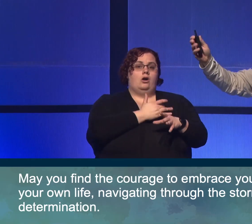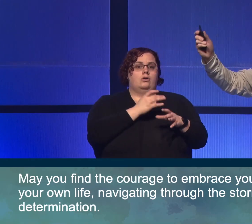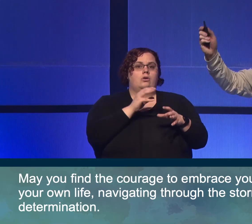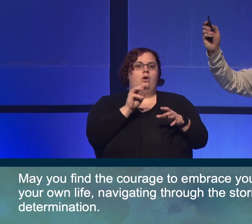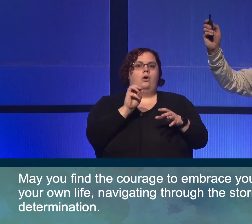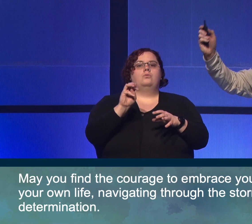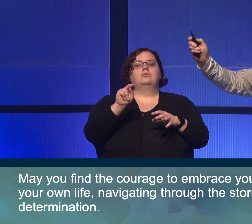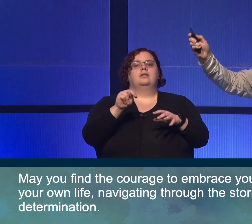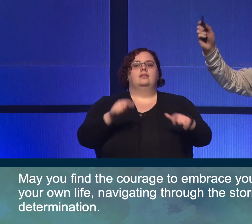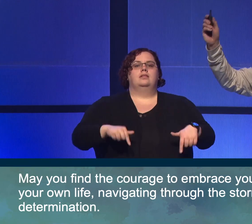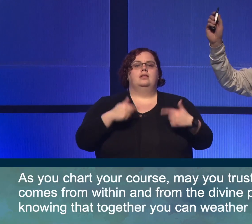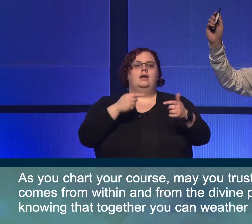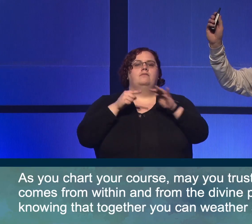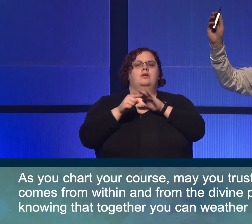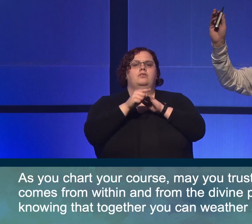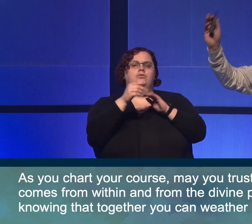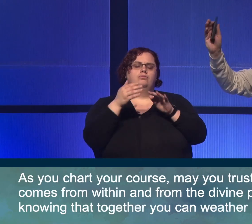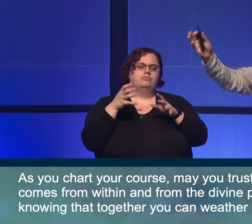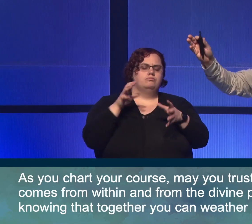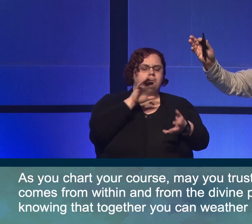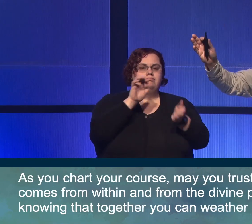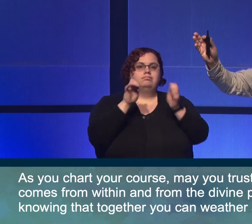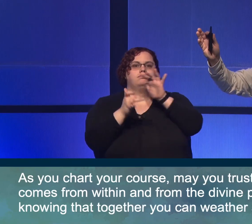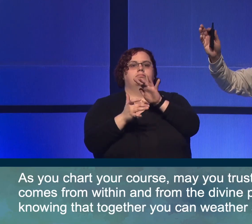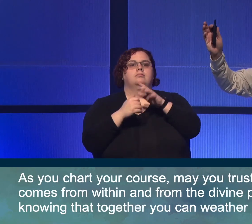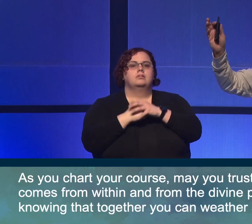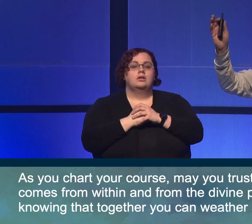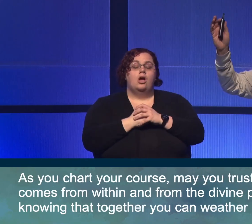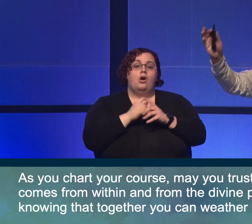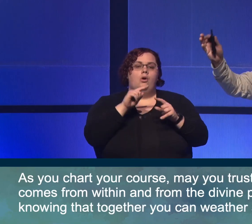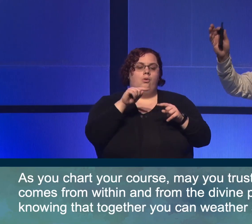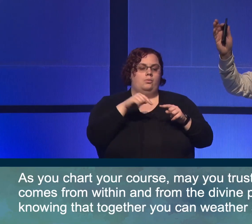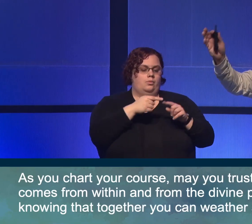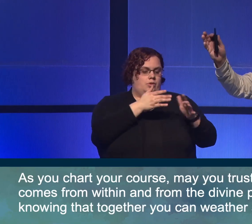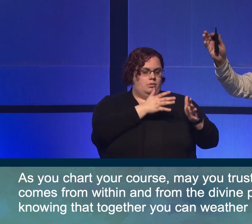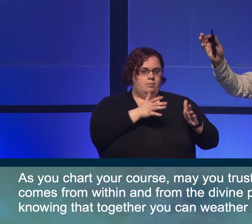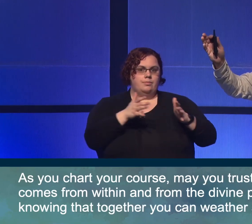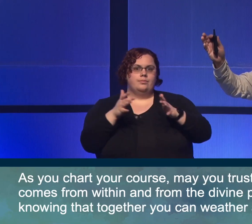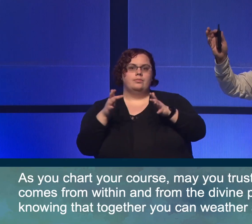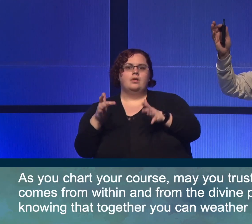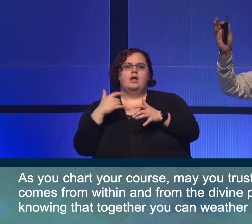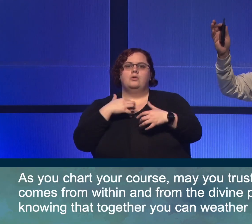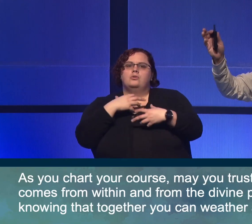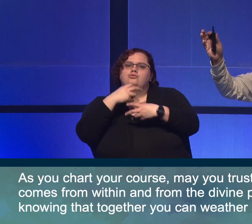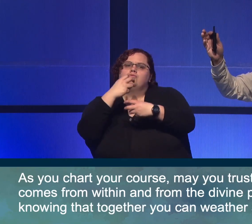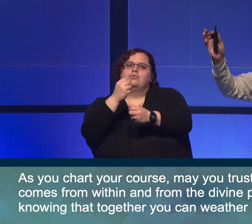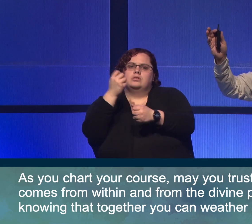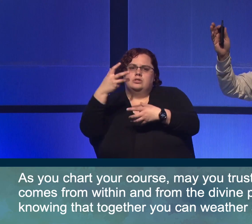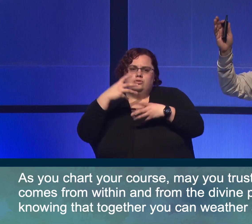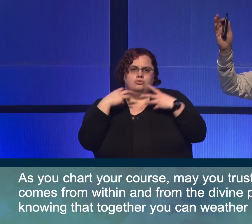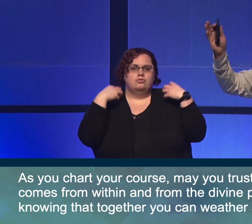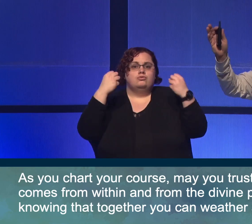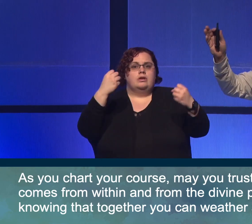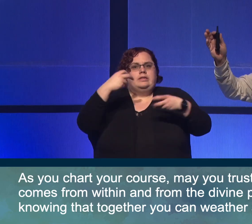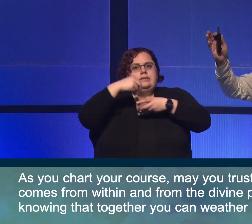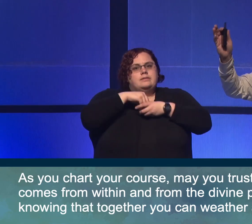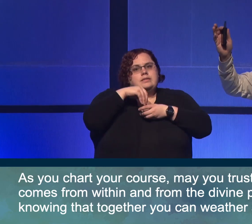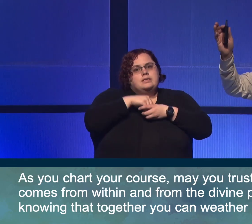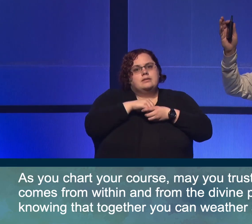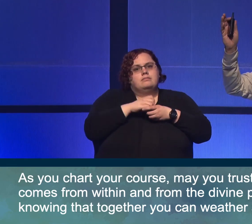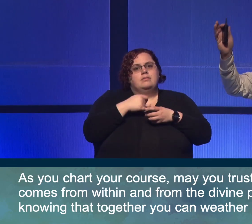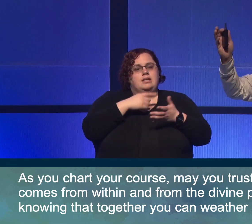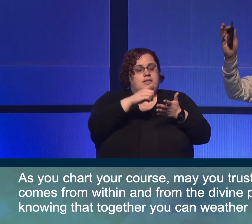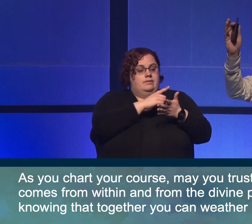with wisdom and determination. And as you chart your course, may you trust in the strength that comes from within and from the divine